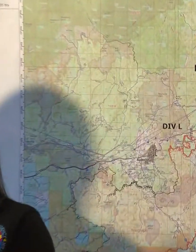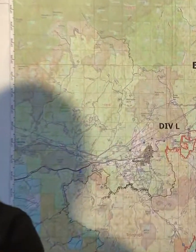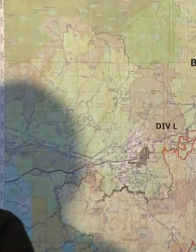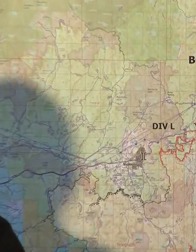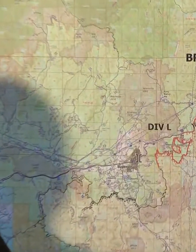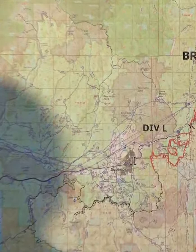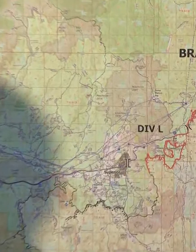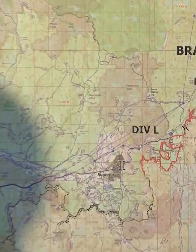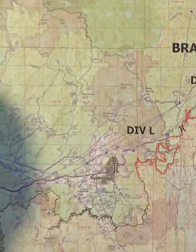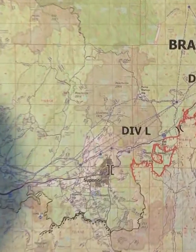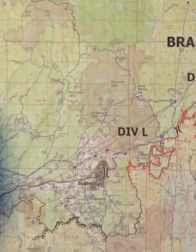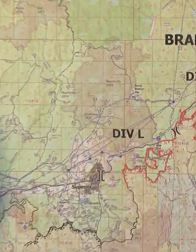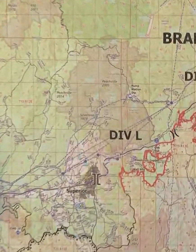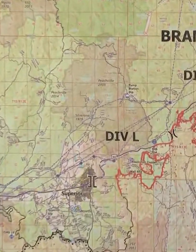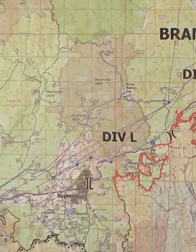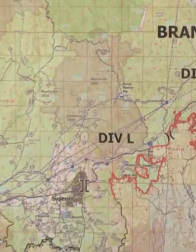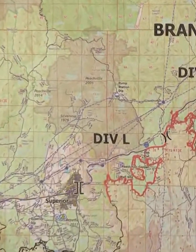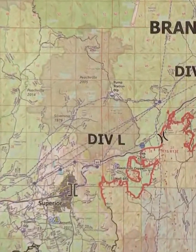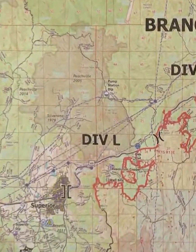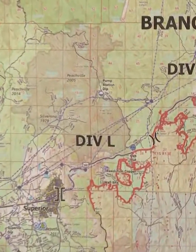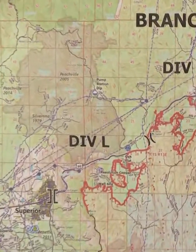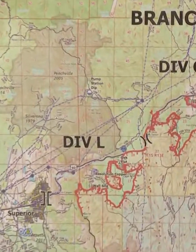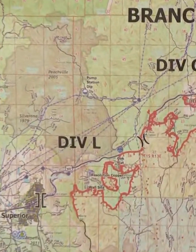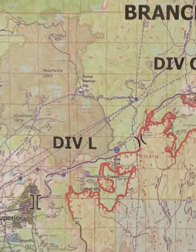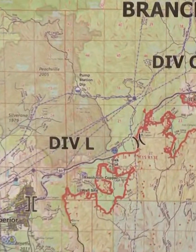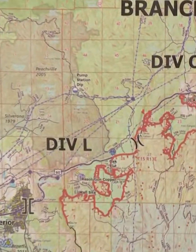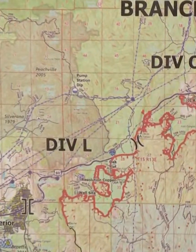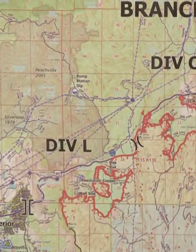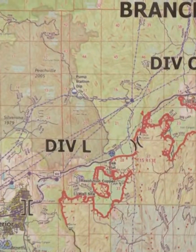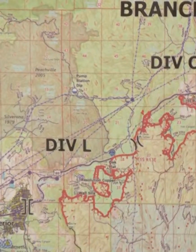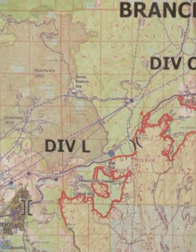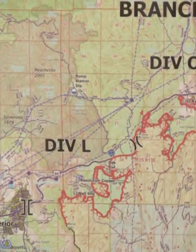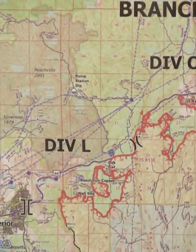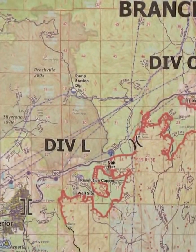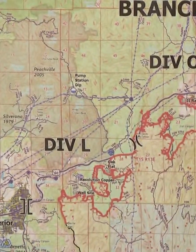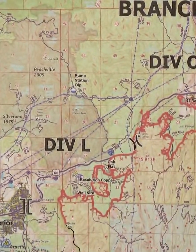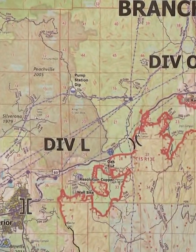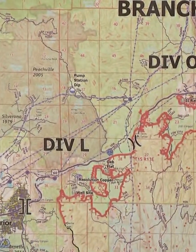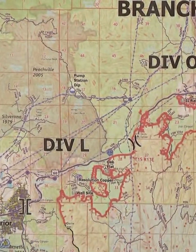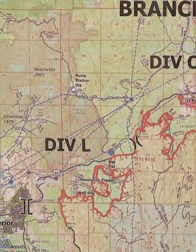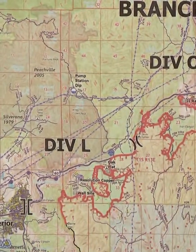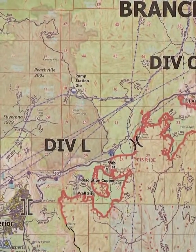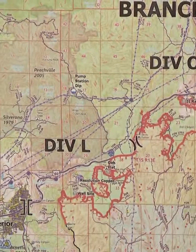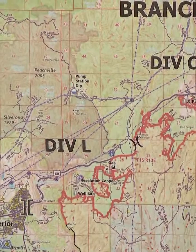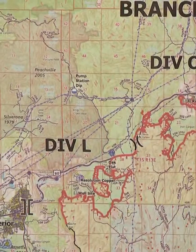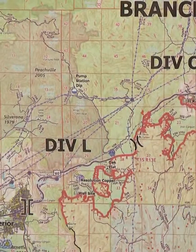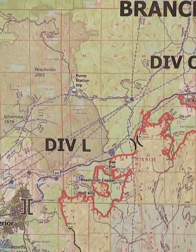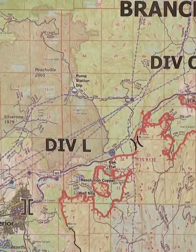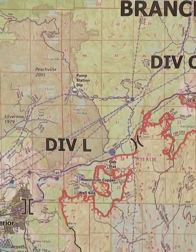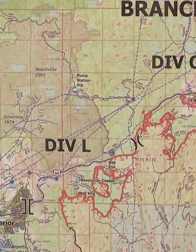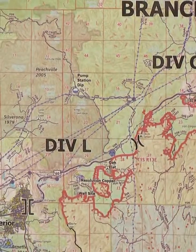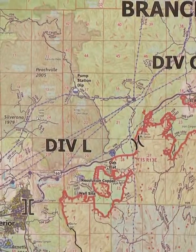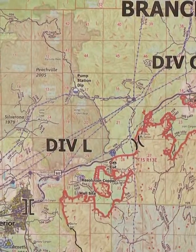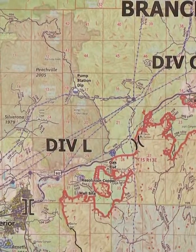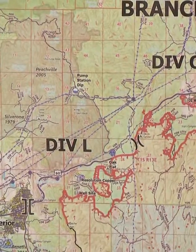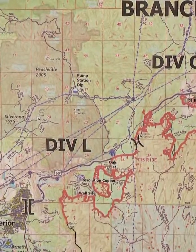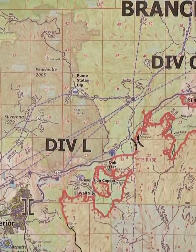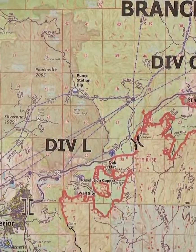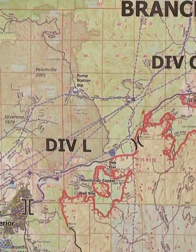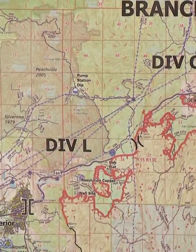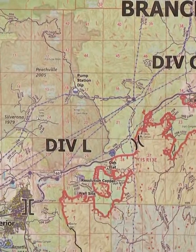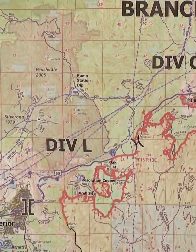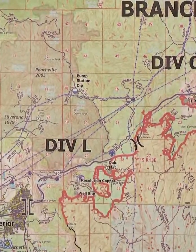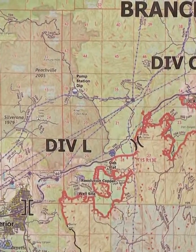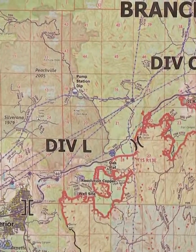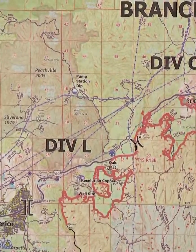today. The success of fire in that area will have a significant bearing on when Highway 60 opens. A lot of the area